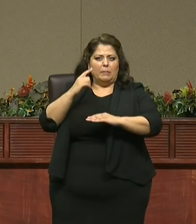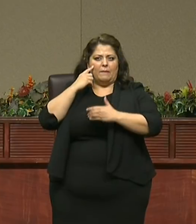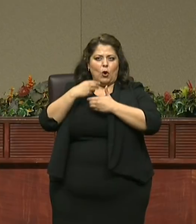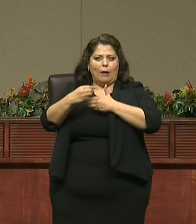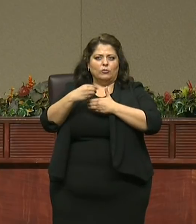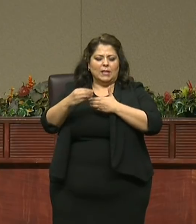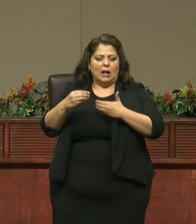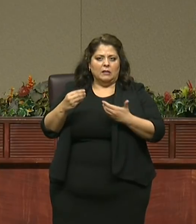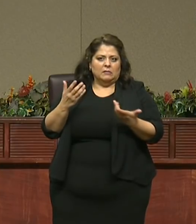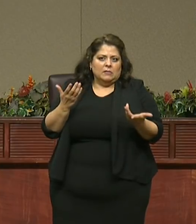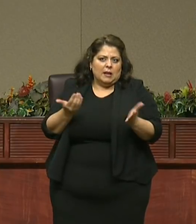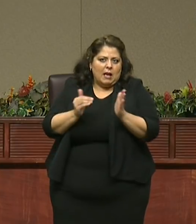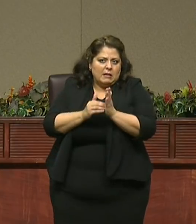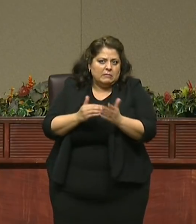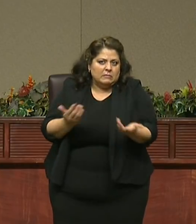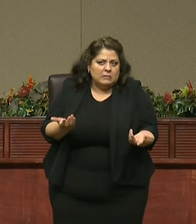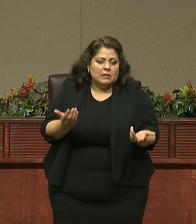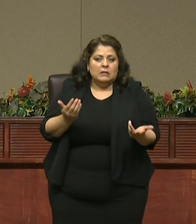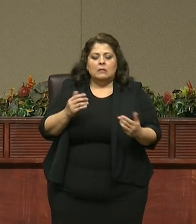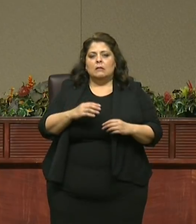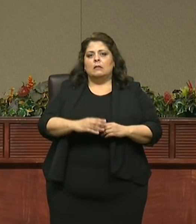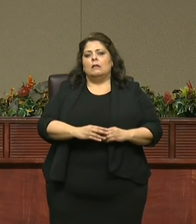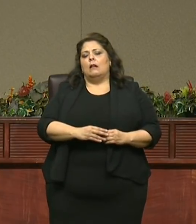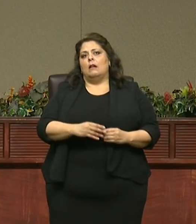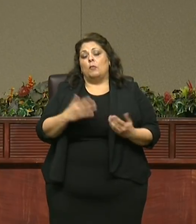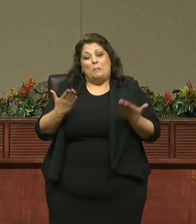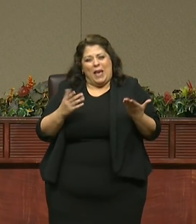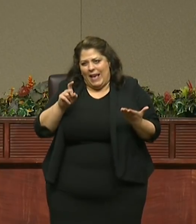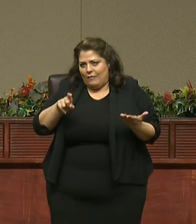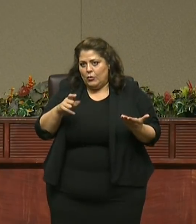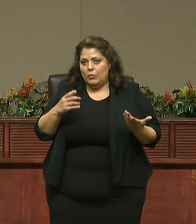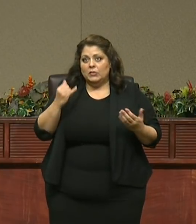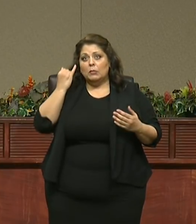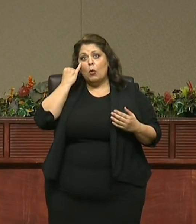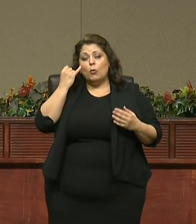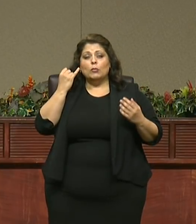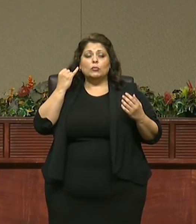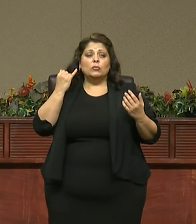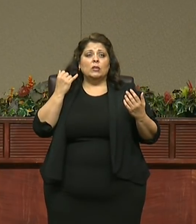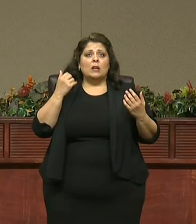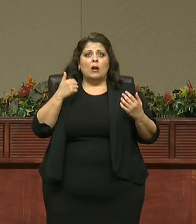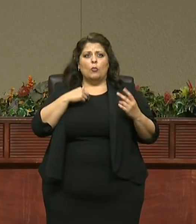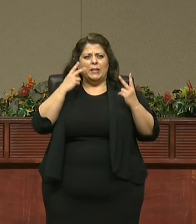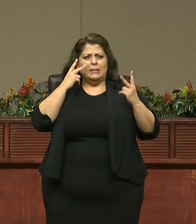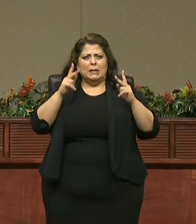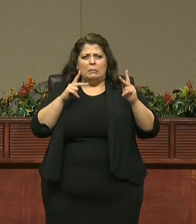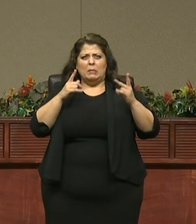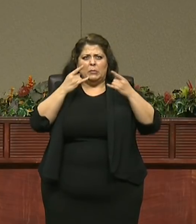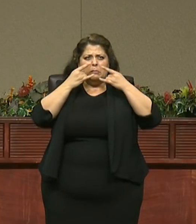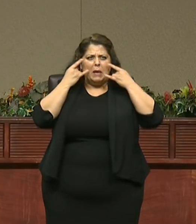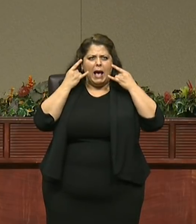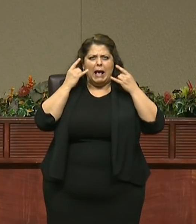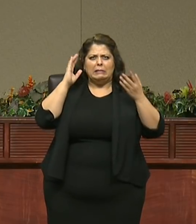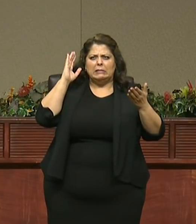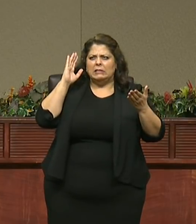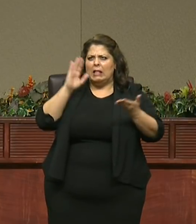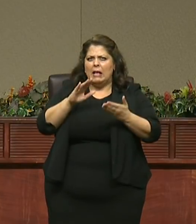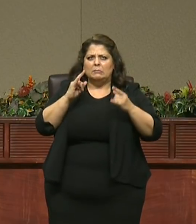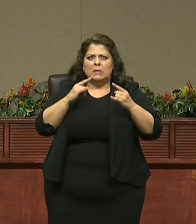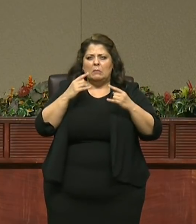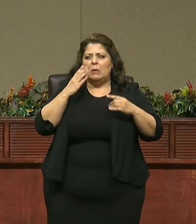If we didn't see people widely wearing masks, I would revisit the potential